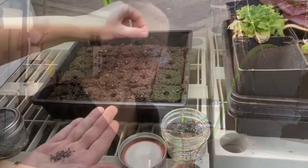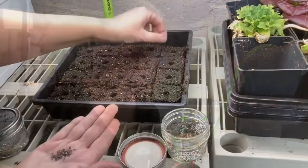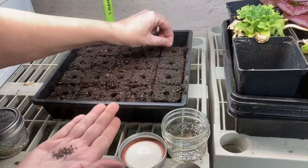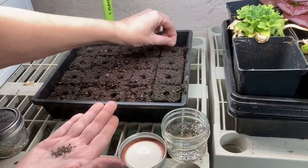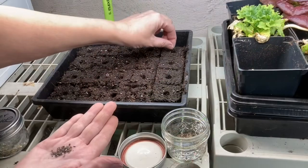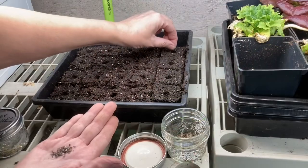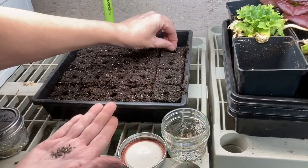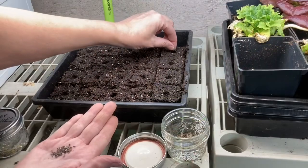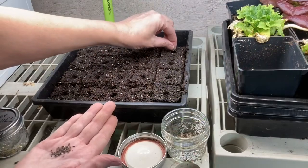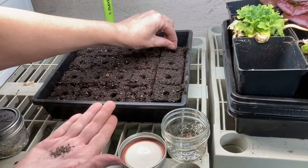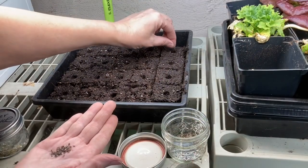too.